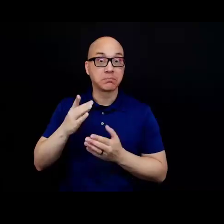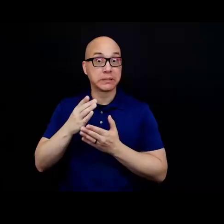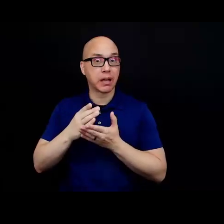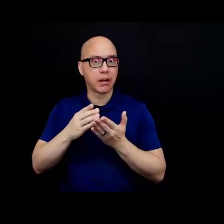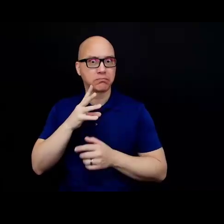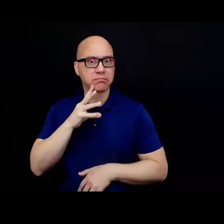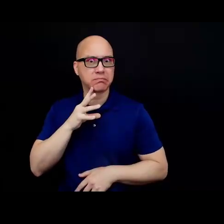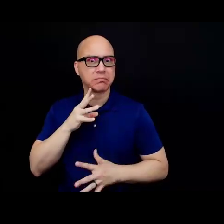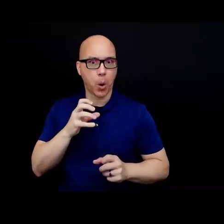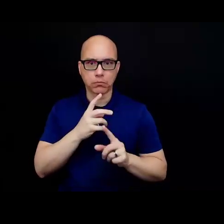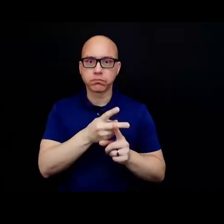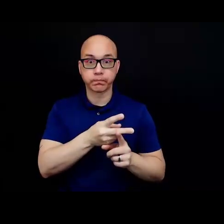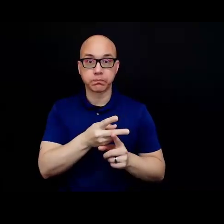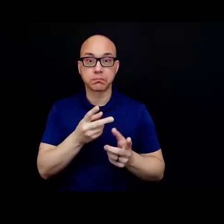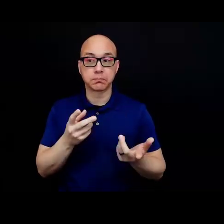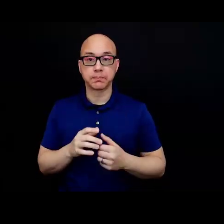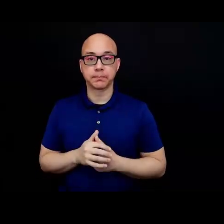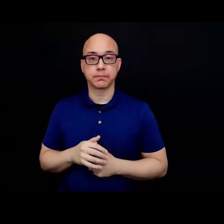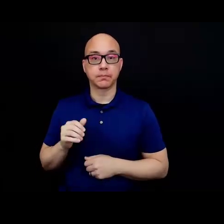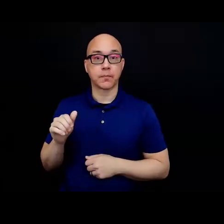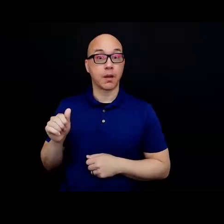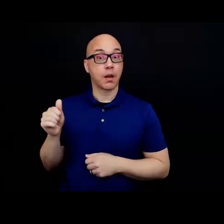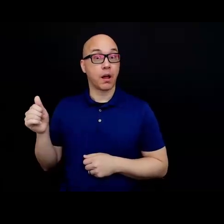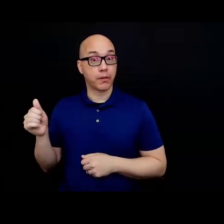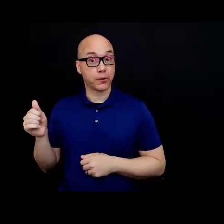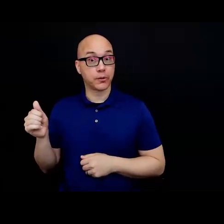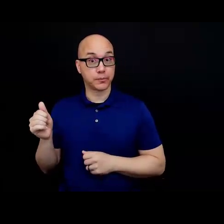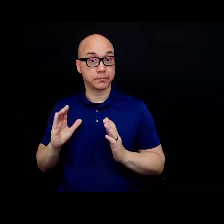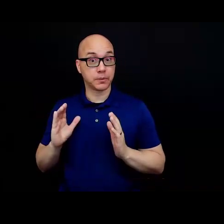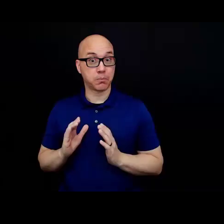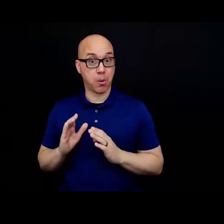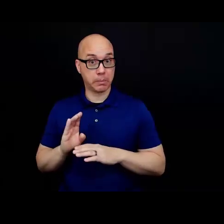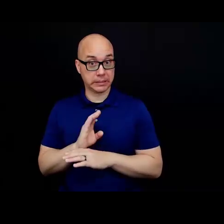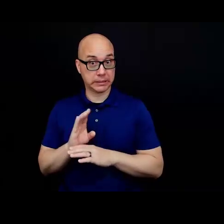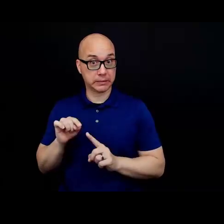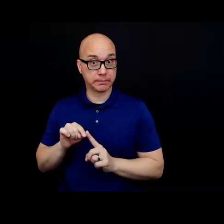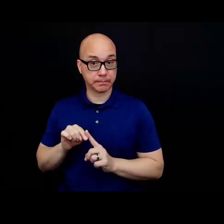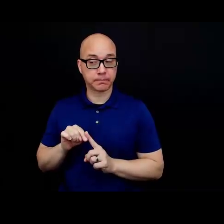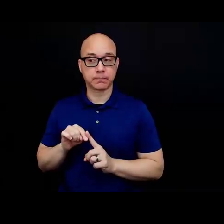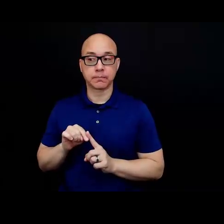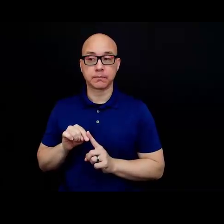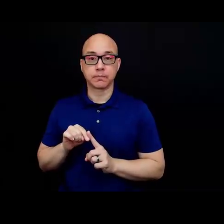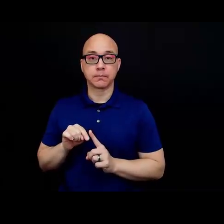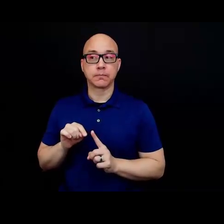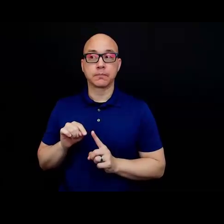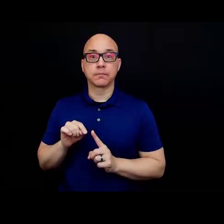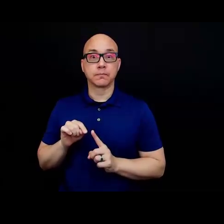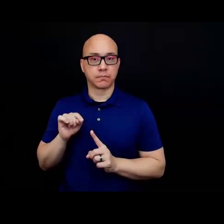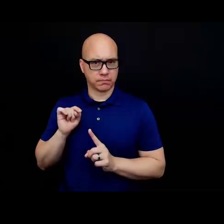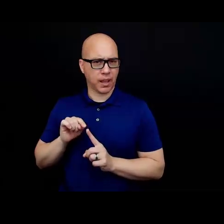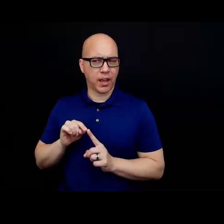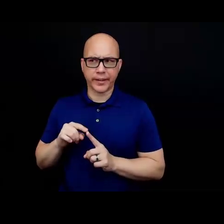much. There's other small businesses that have been around for a